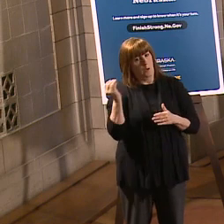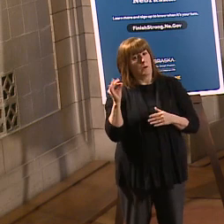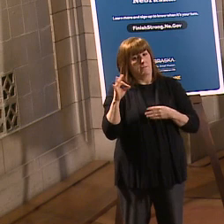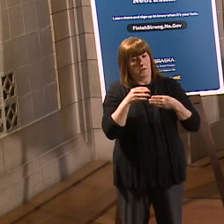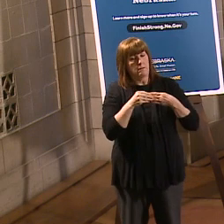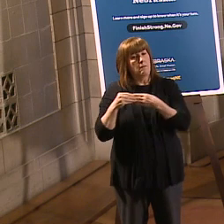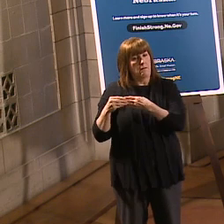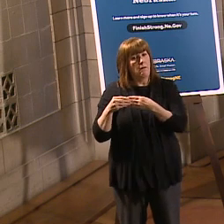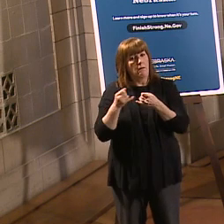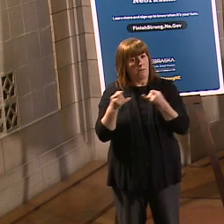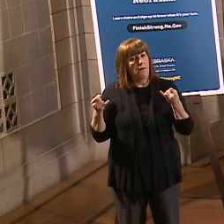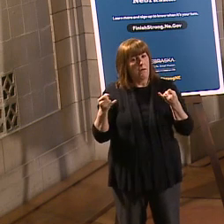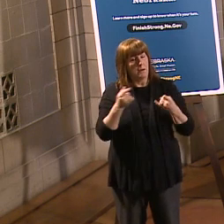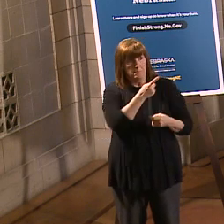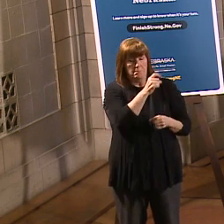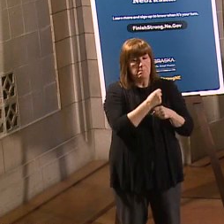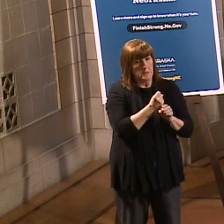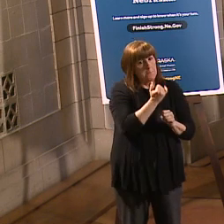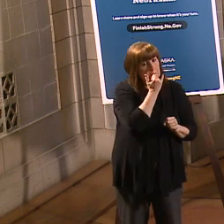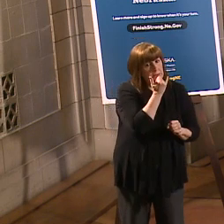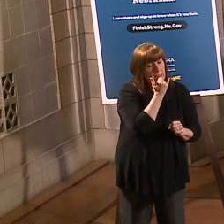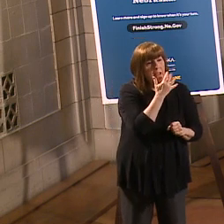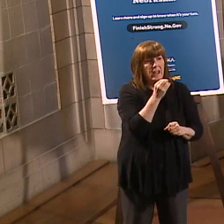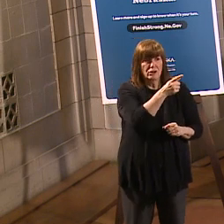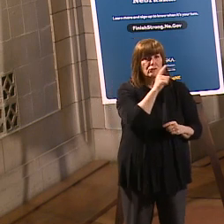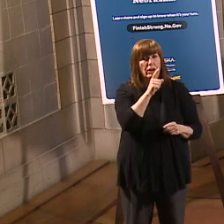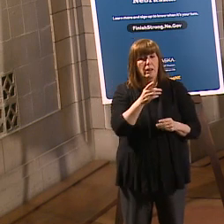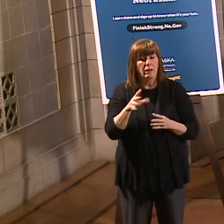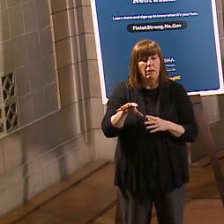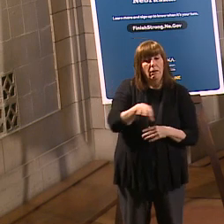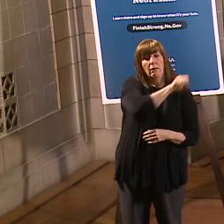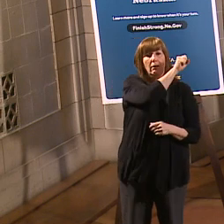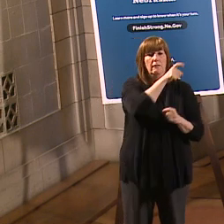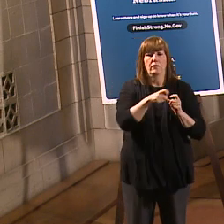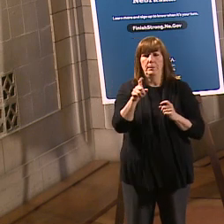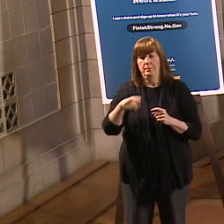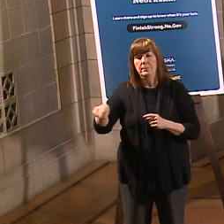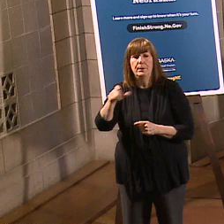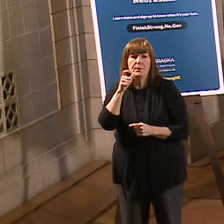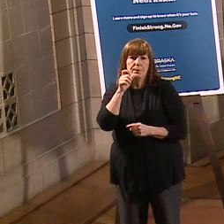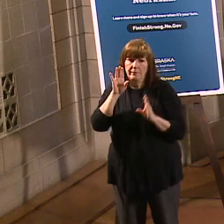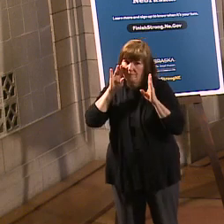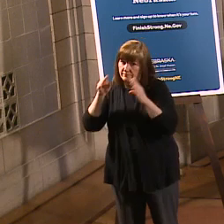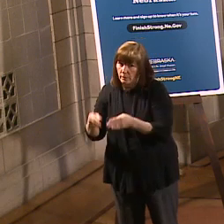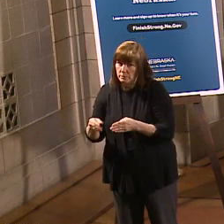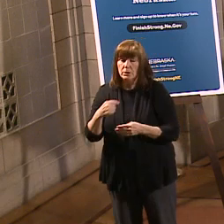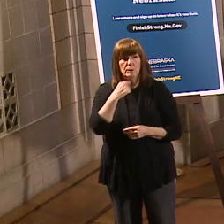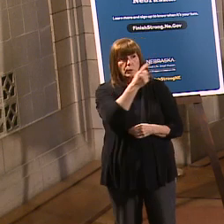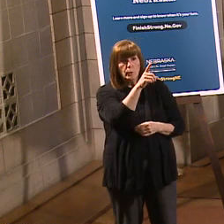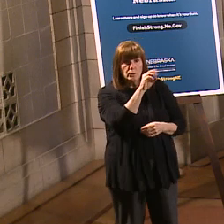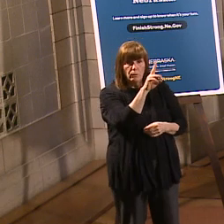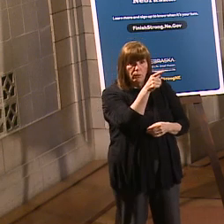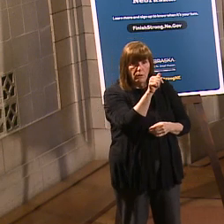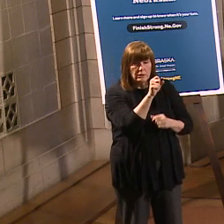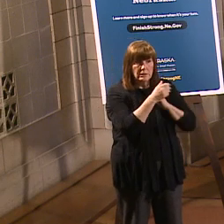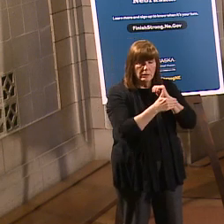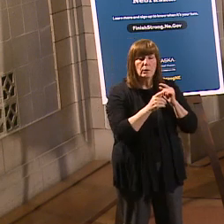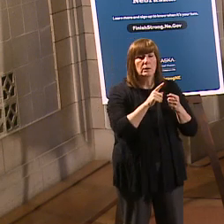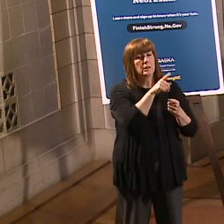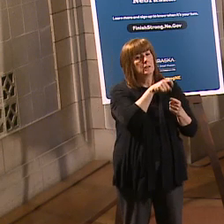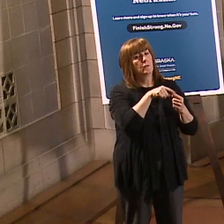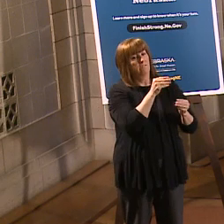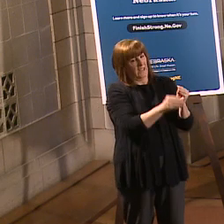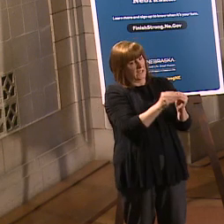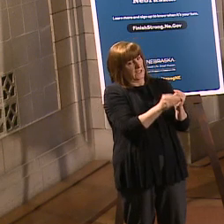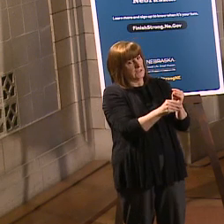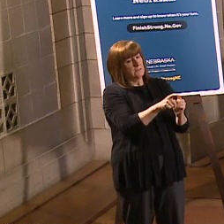and that's actually taking away vaccines from those vulnerable people we're trying to focus on. So we're going to be following up with Douglas County to get them to correct that, because they